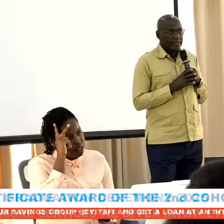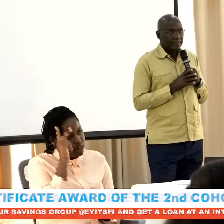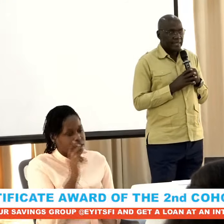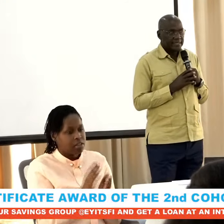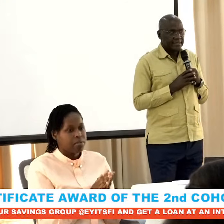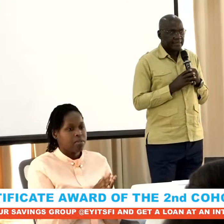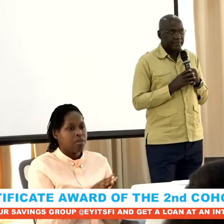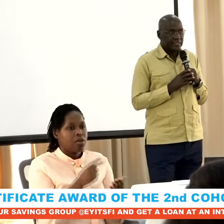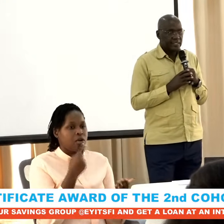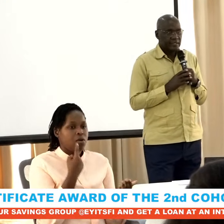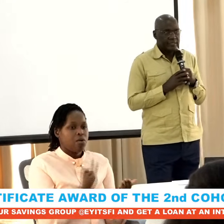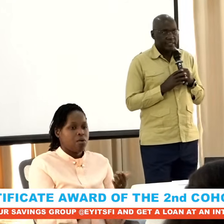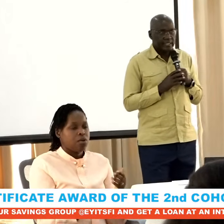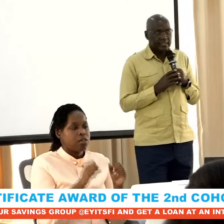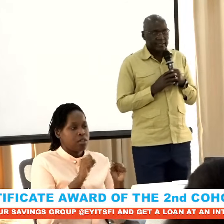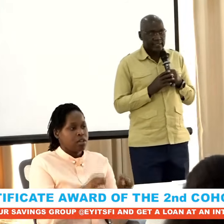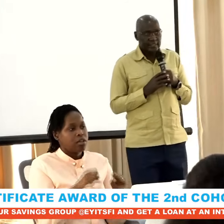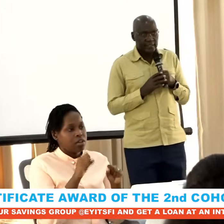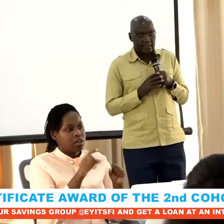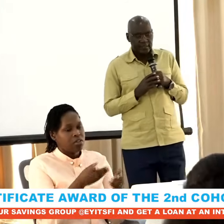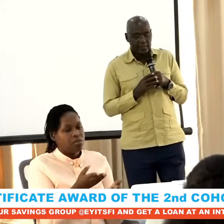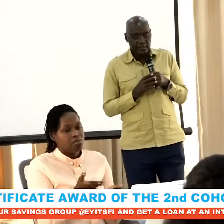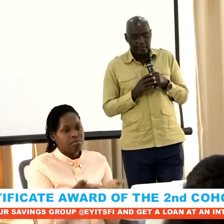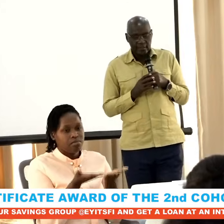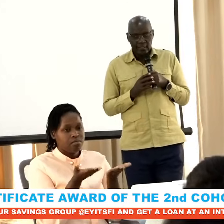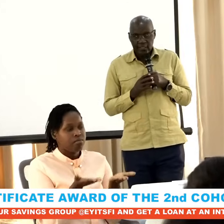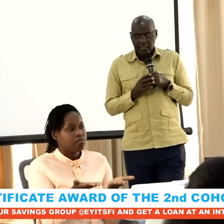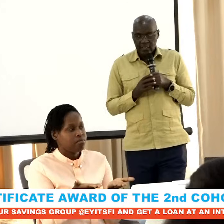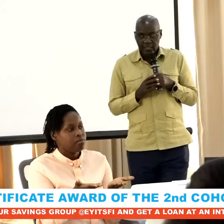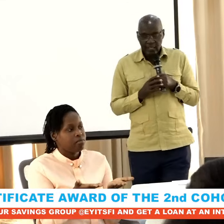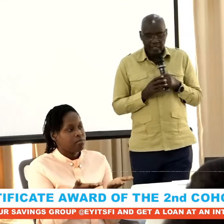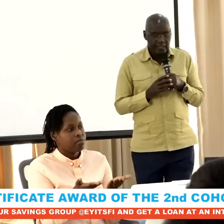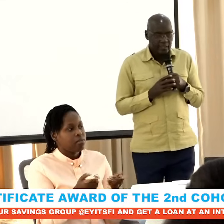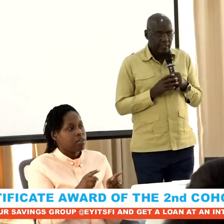As a must, being a research